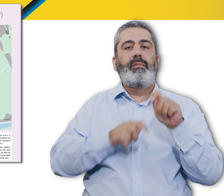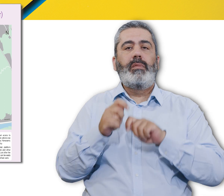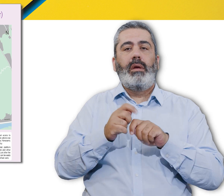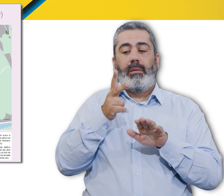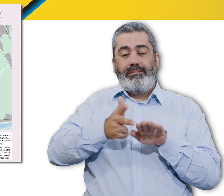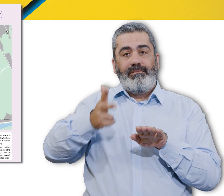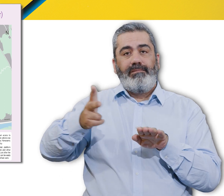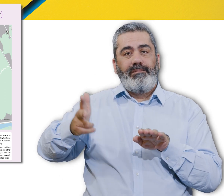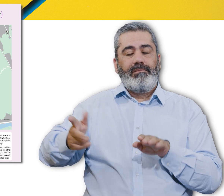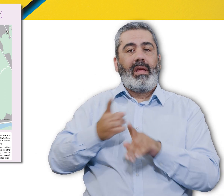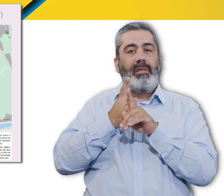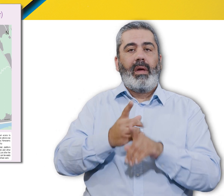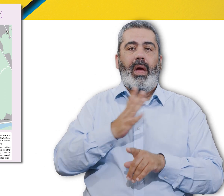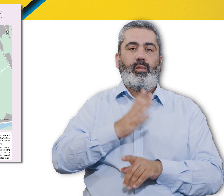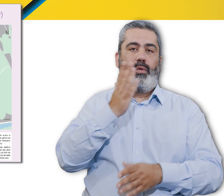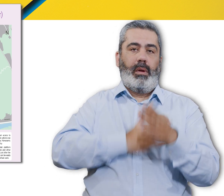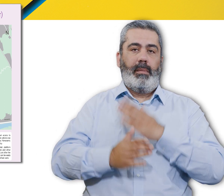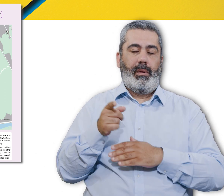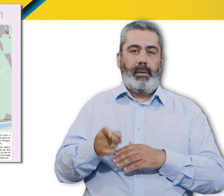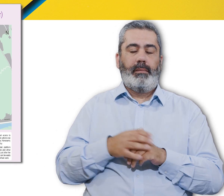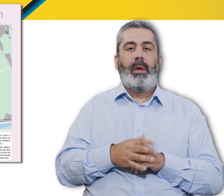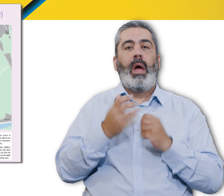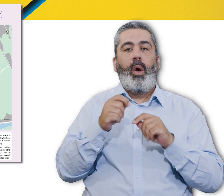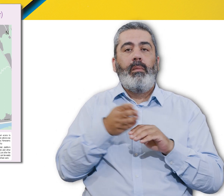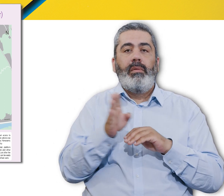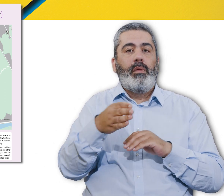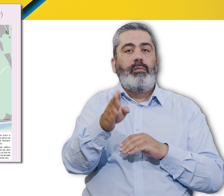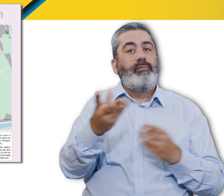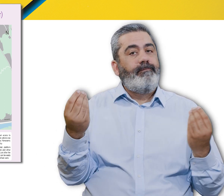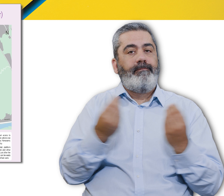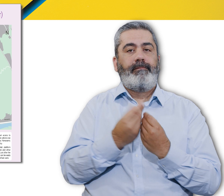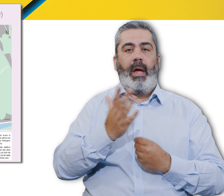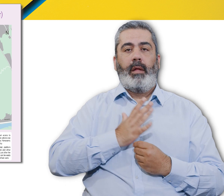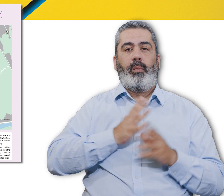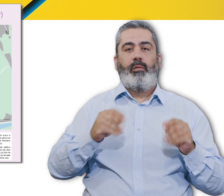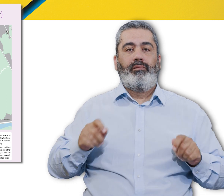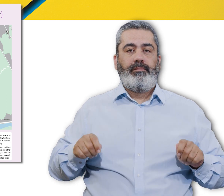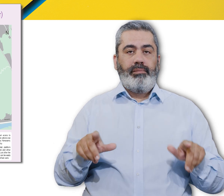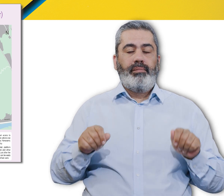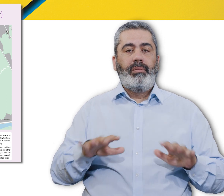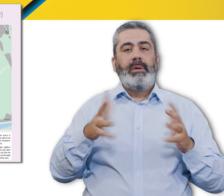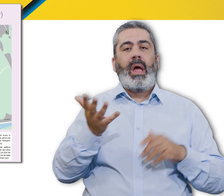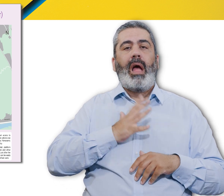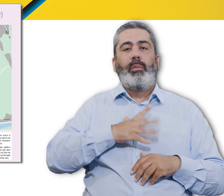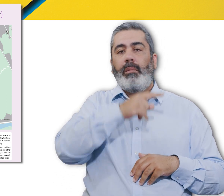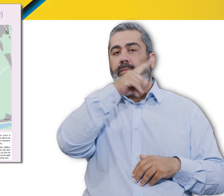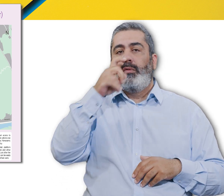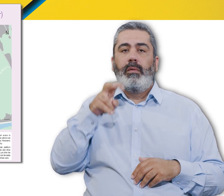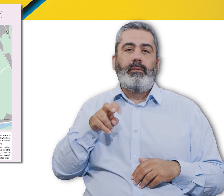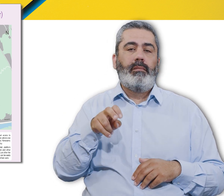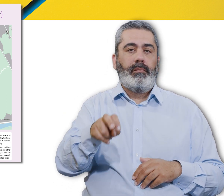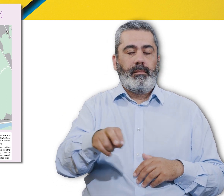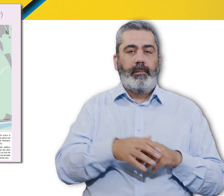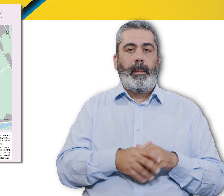2014-2020. New parking spaces dedicated to vehicles of disabled people have been created. Easier access itineraries for